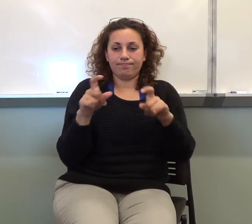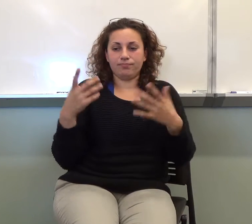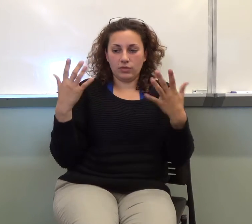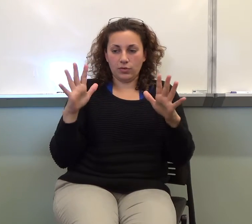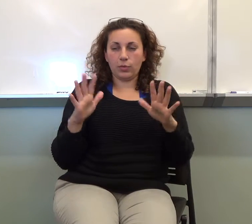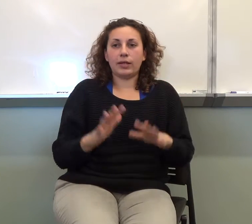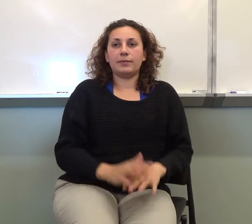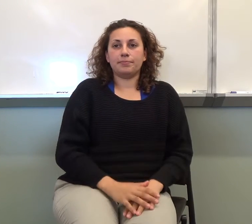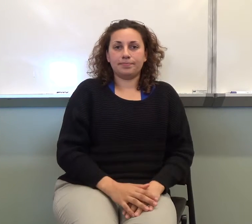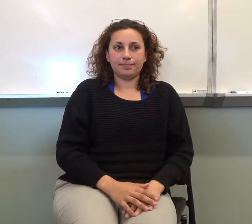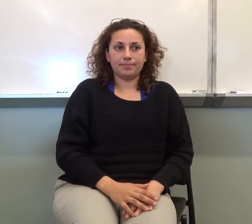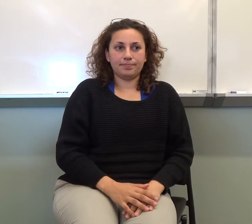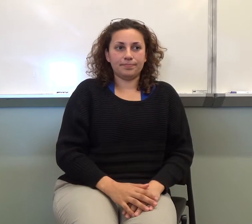space.